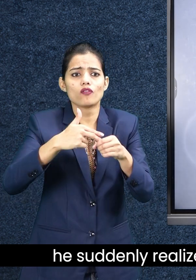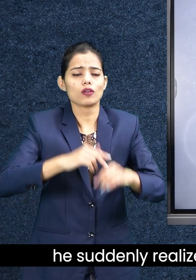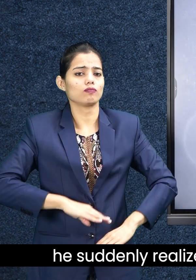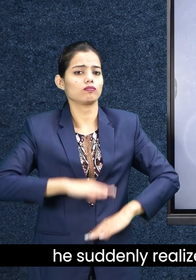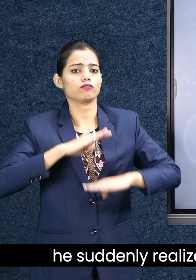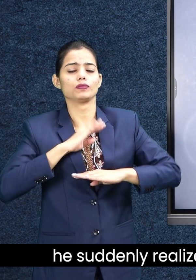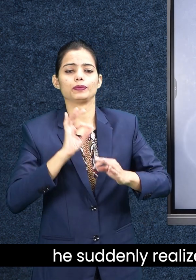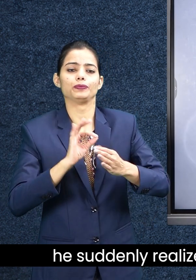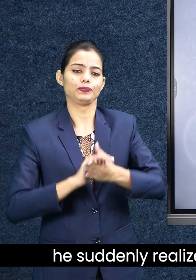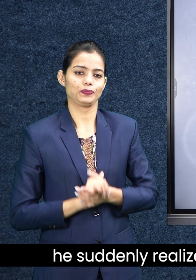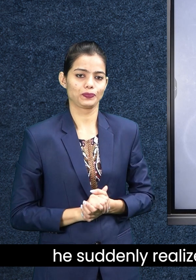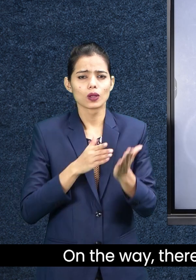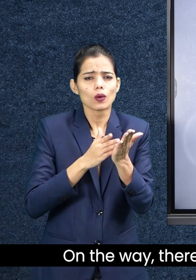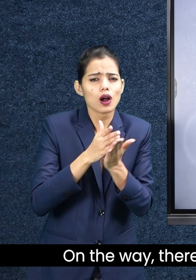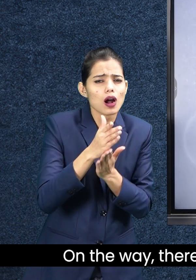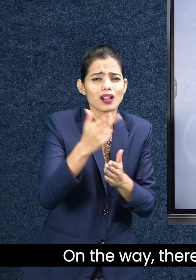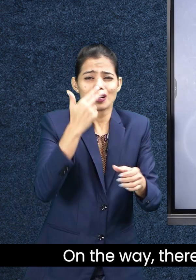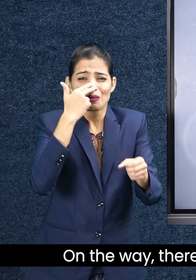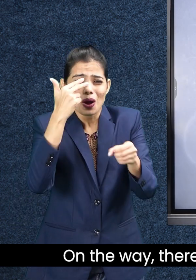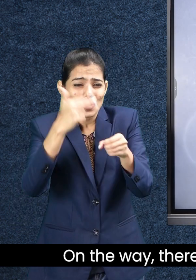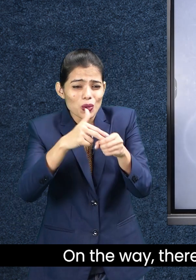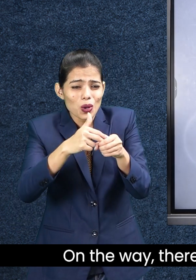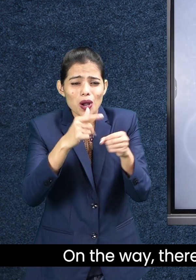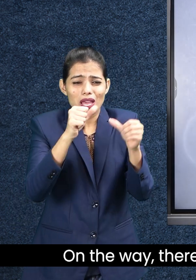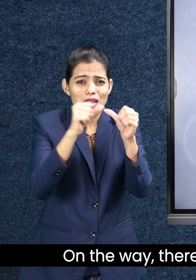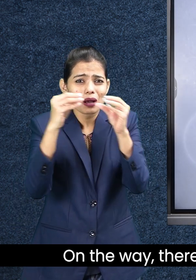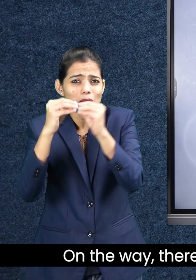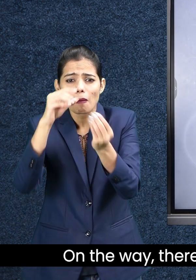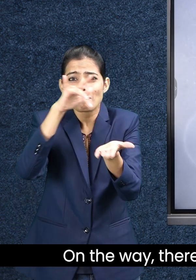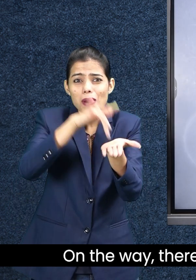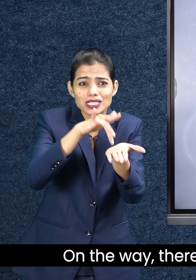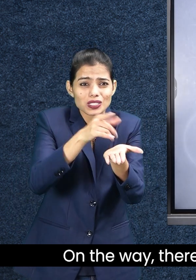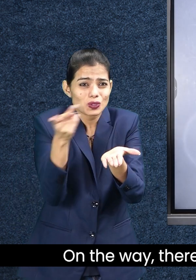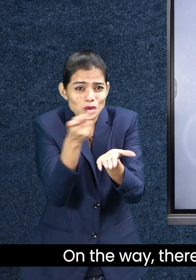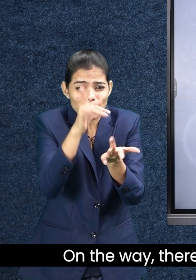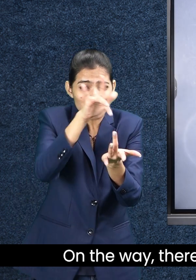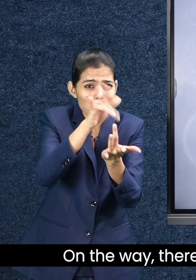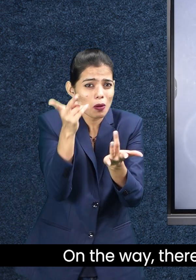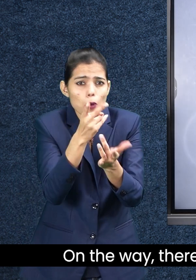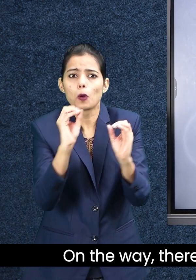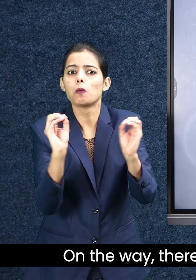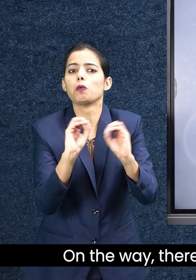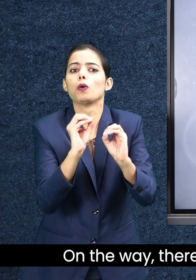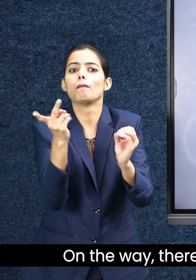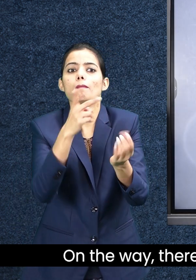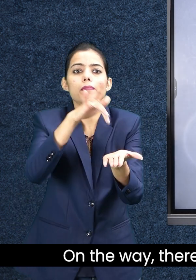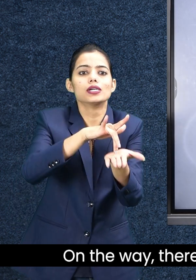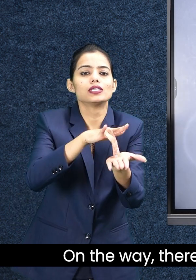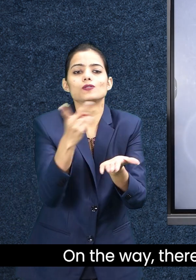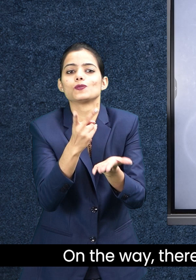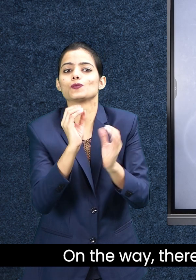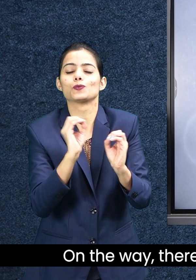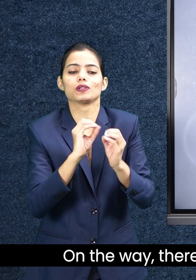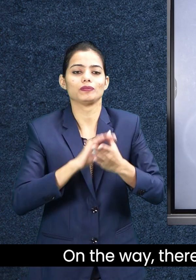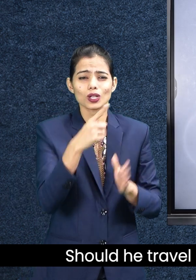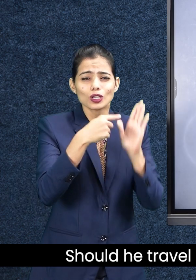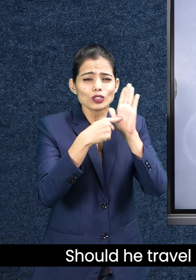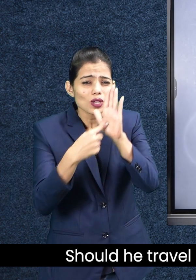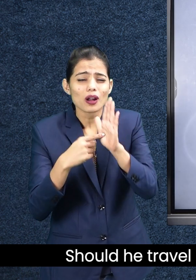journey. On the way, there is no petrol bunk in between these two places. Should he